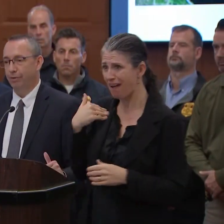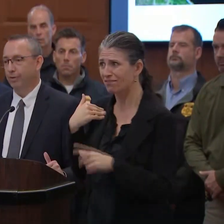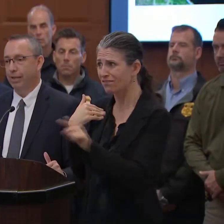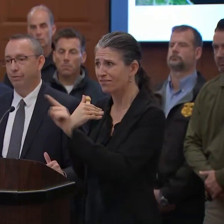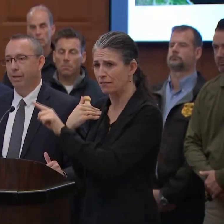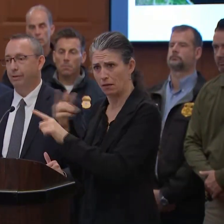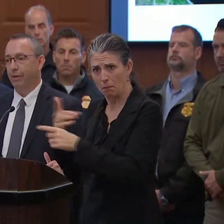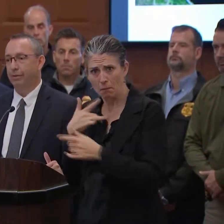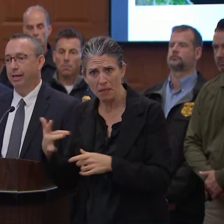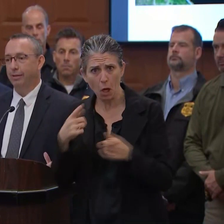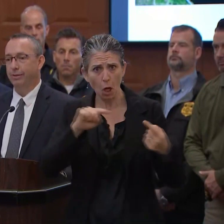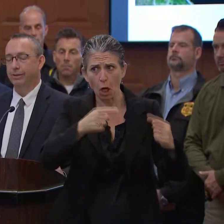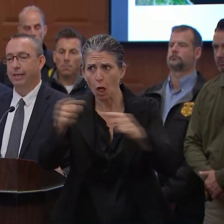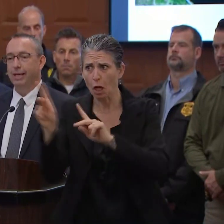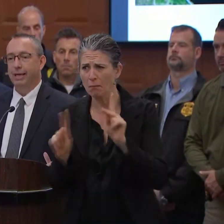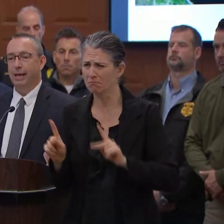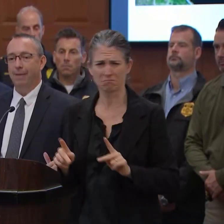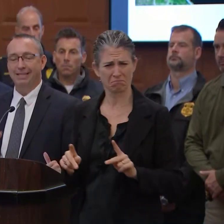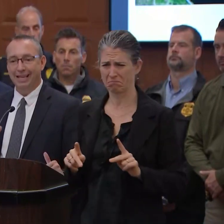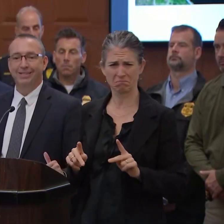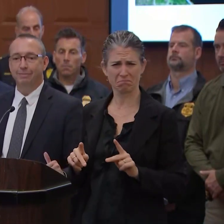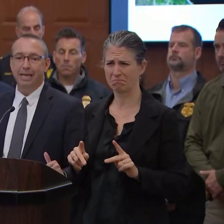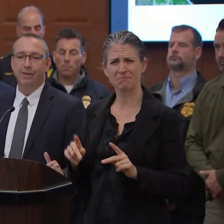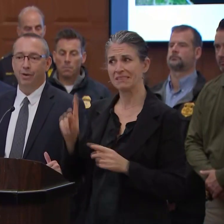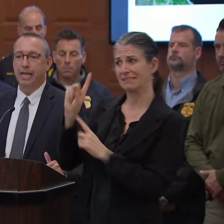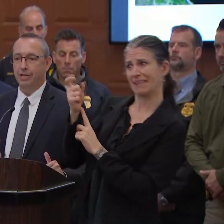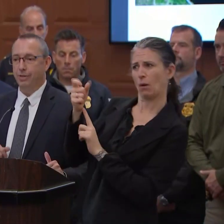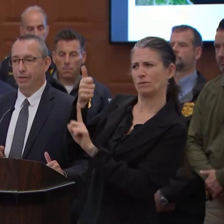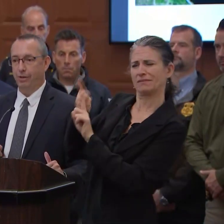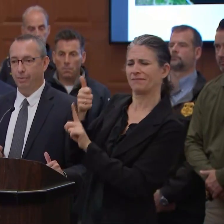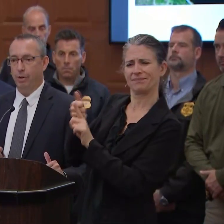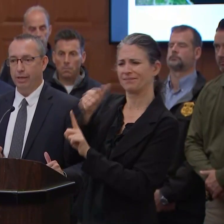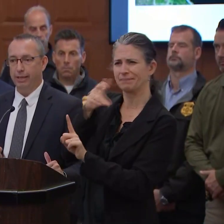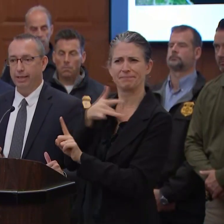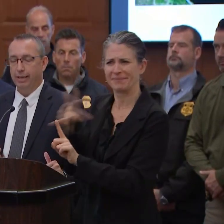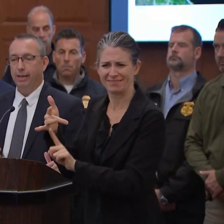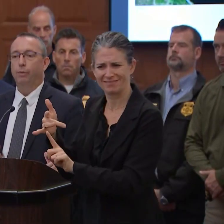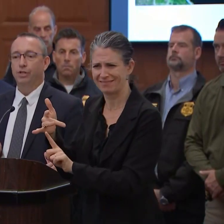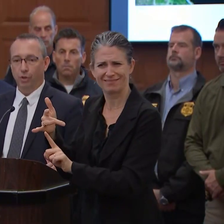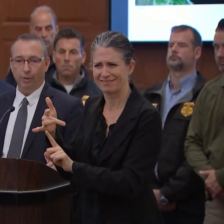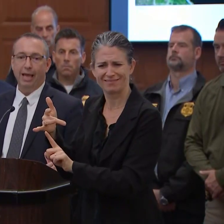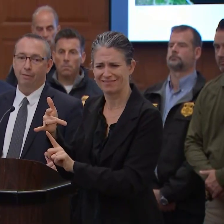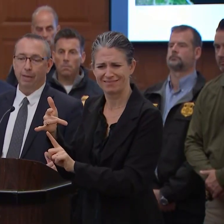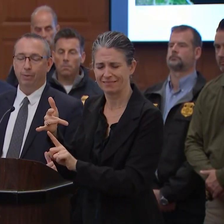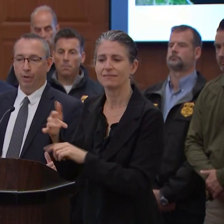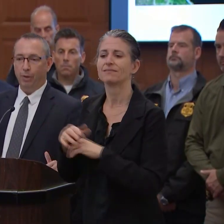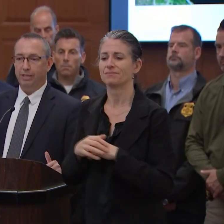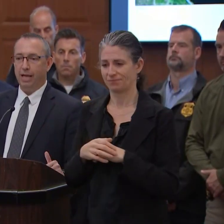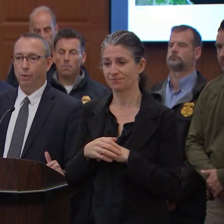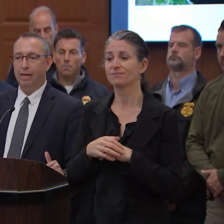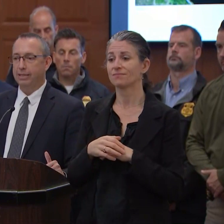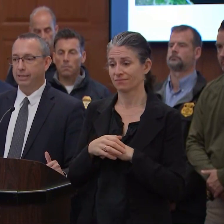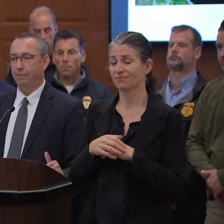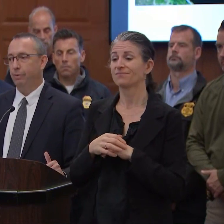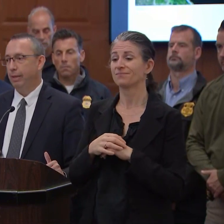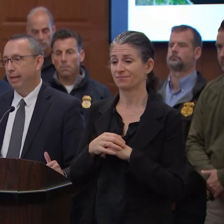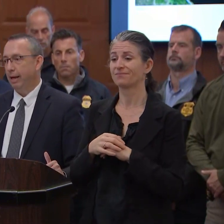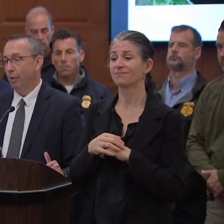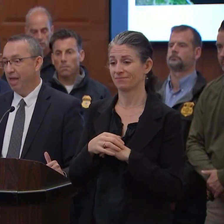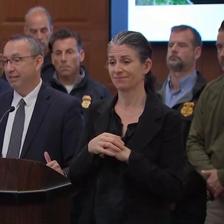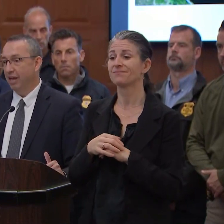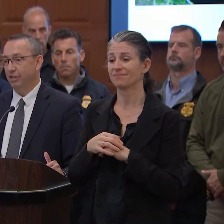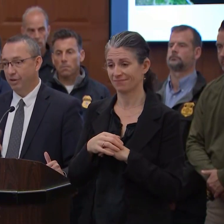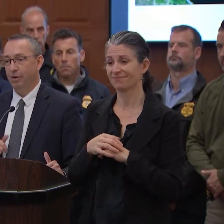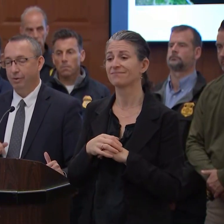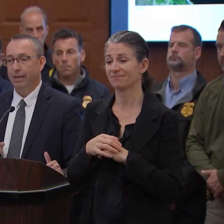enforcement officers that have a mental health diagnosis. That doesn't mean they're a danger to the community. We certainly have people that reach that crisis level